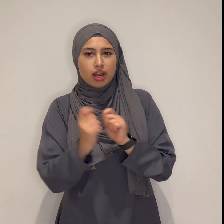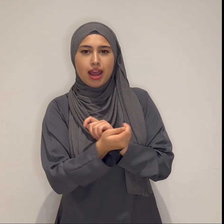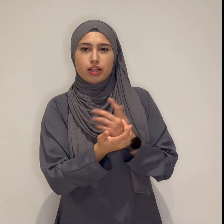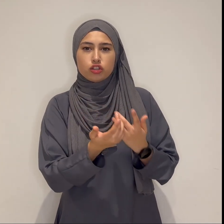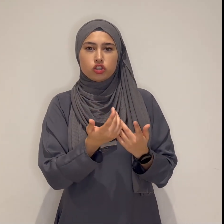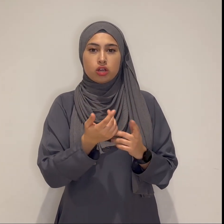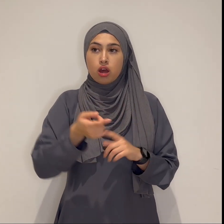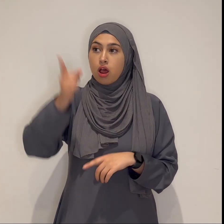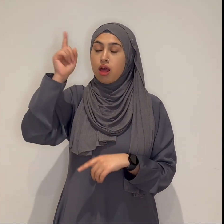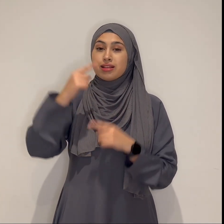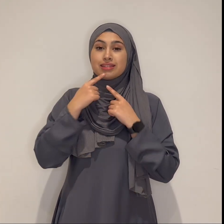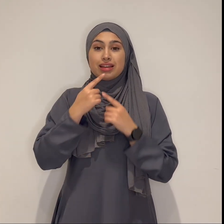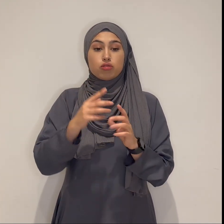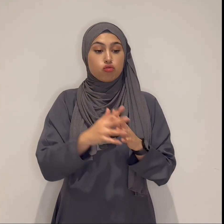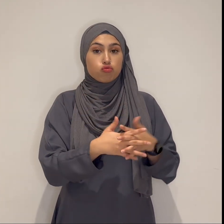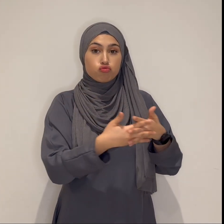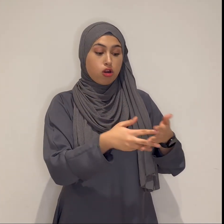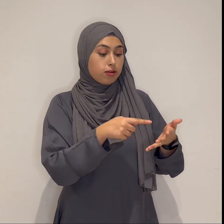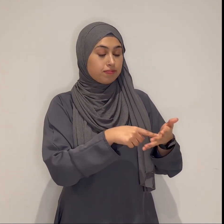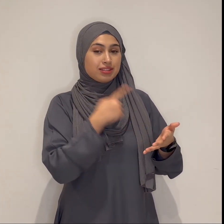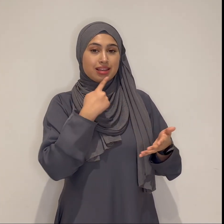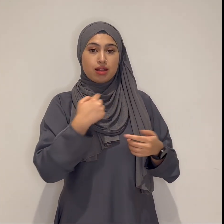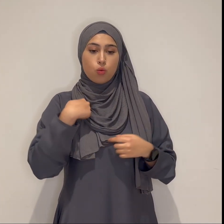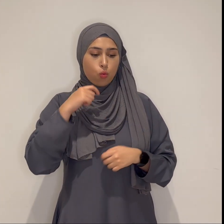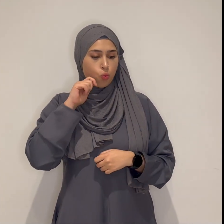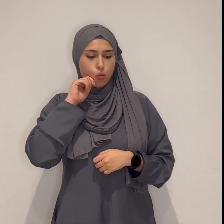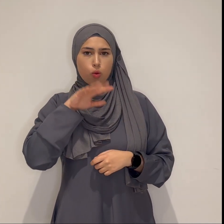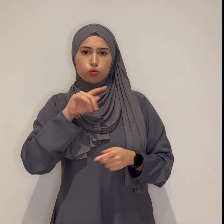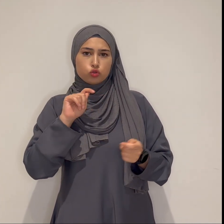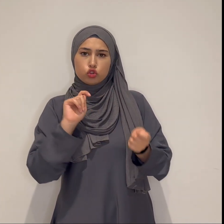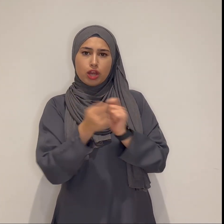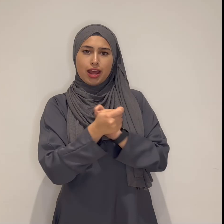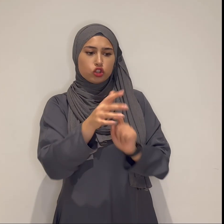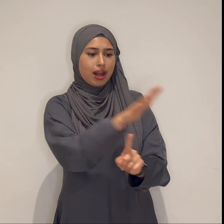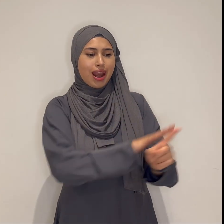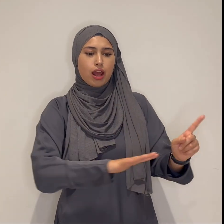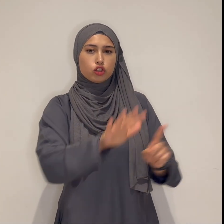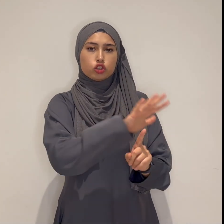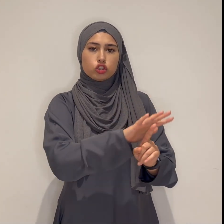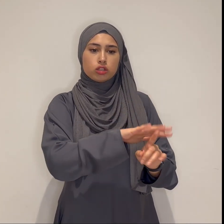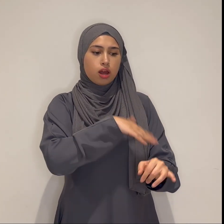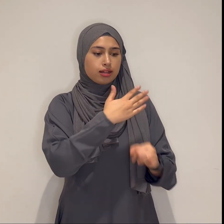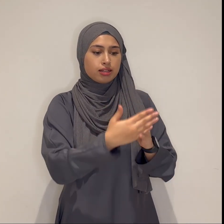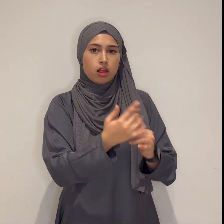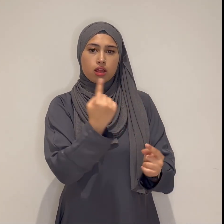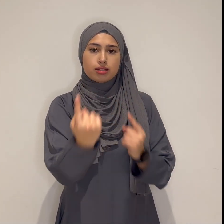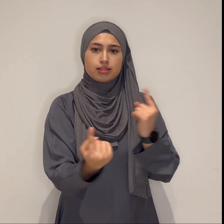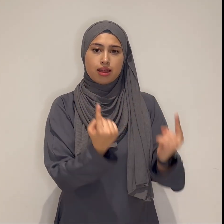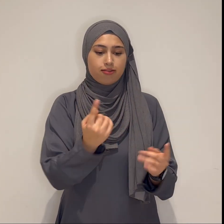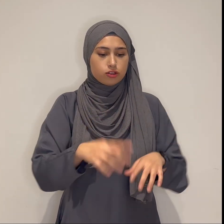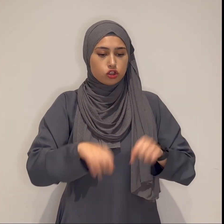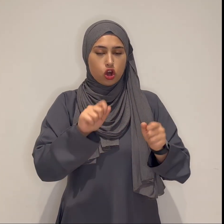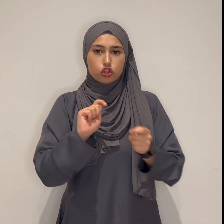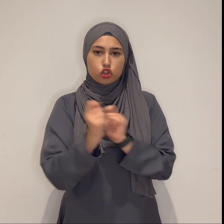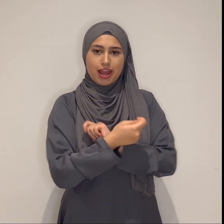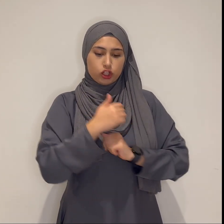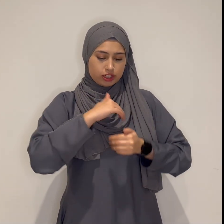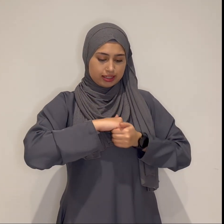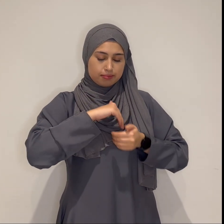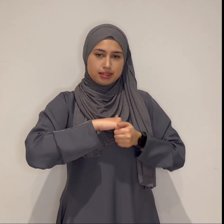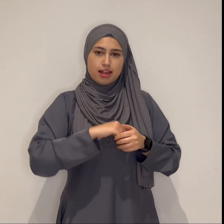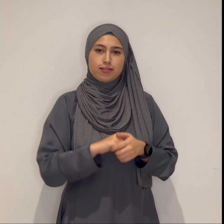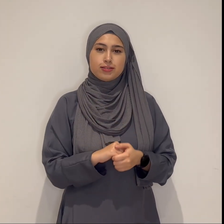want to change. And Allah subhanahu wa ta'ala says in the Quran, He will never change the state of a nation unless they start with a change that's